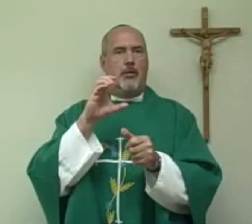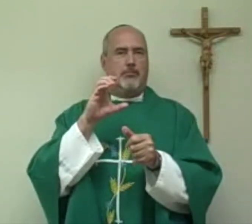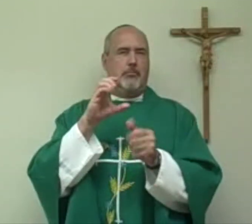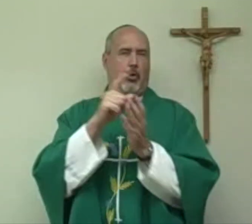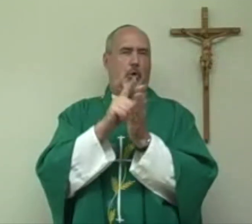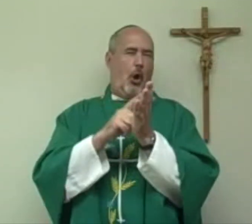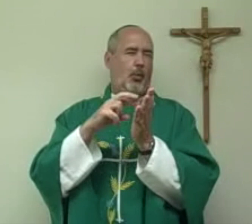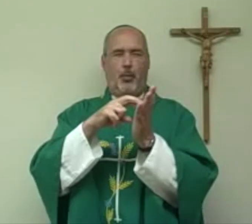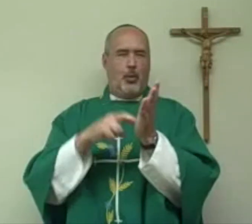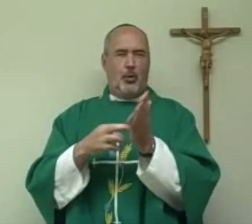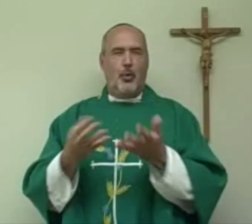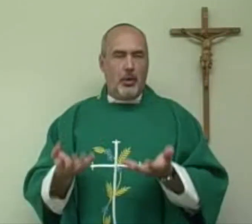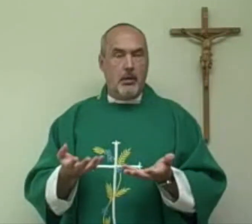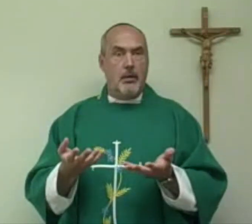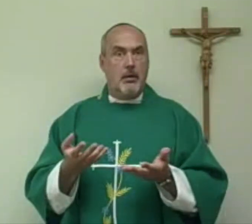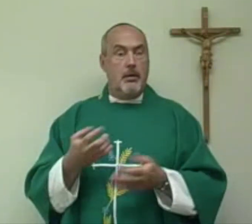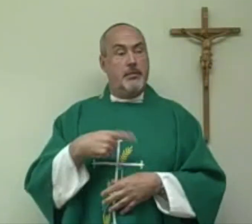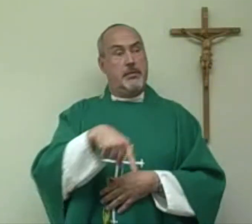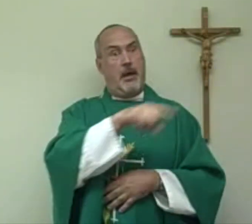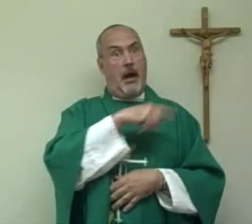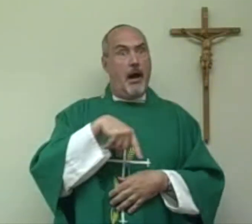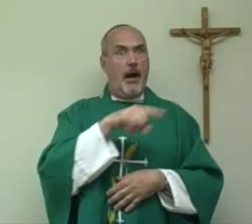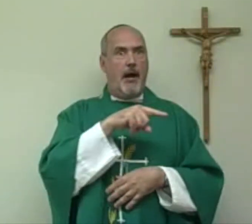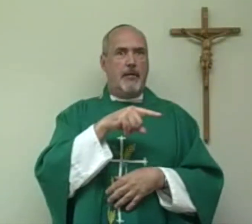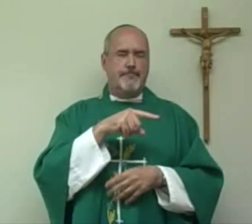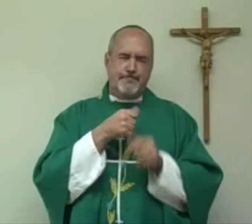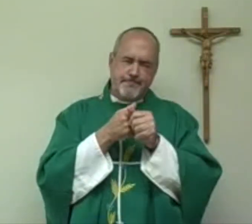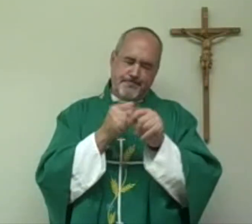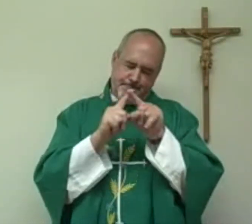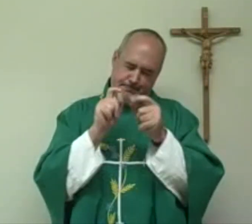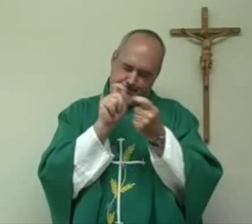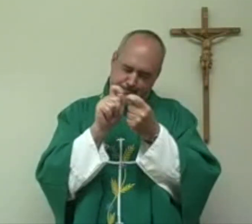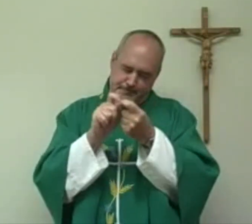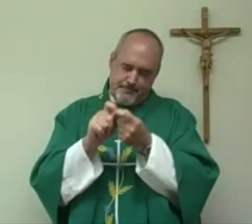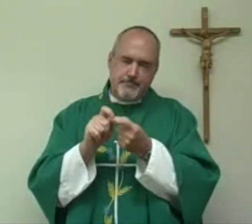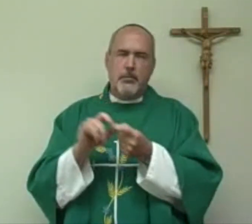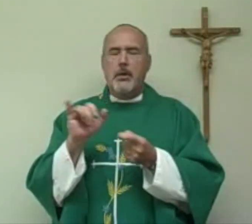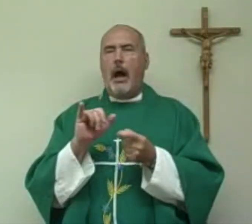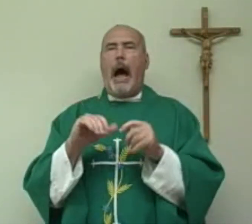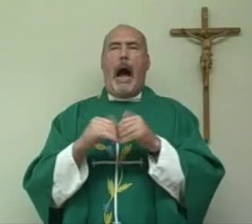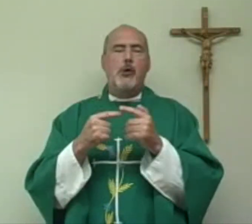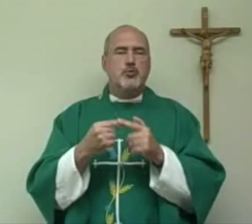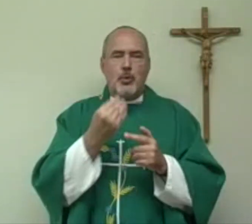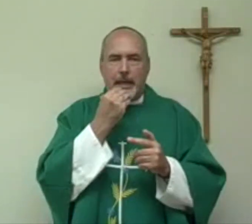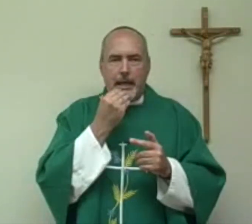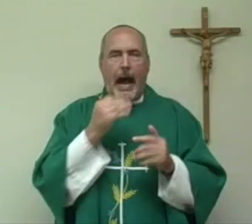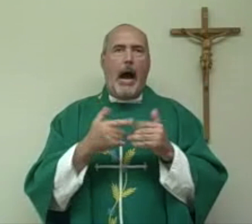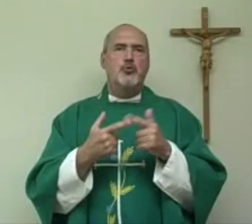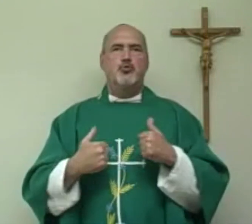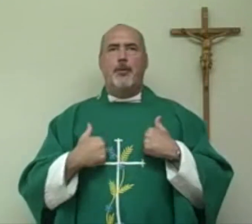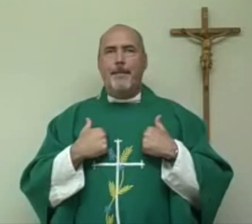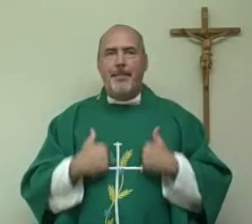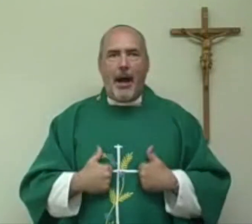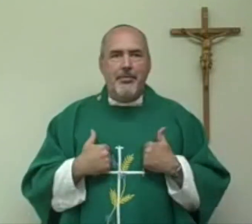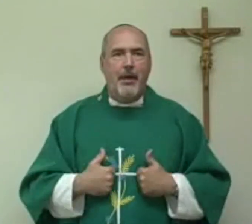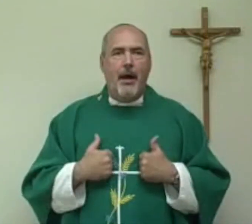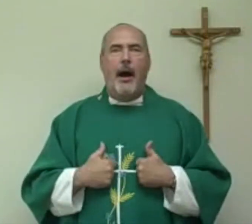to follow all 600 of those laws and rules. And they followed them right to the letter: how